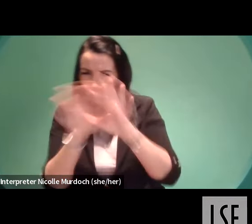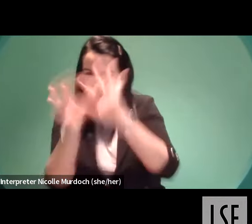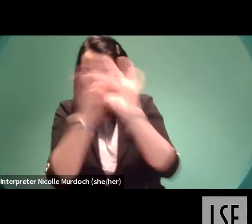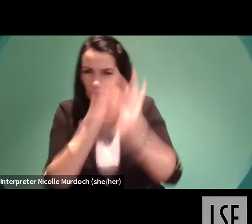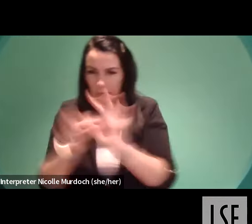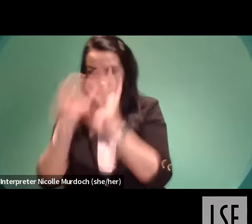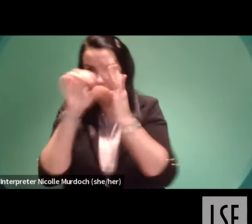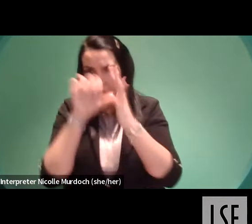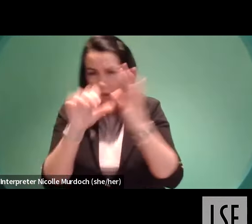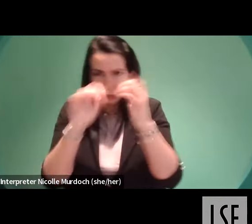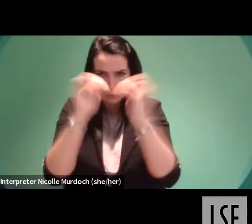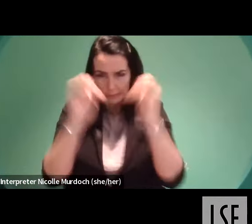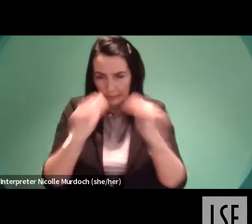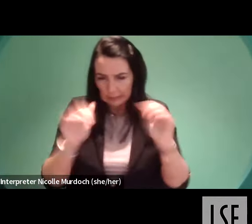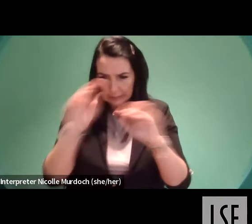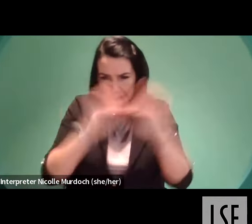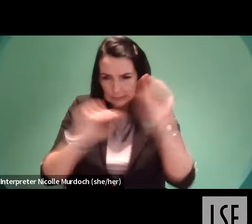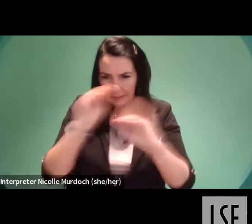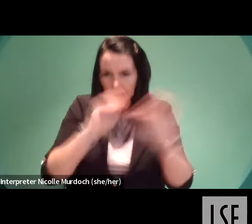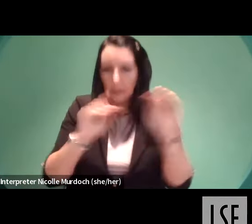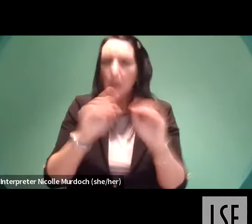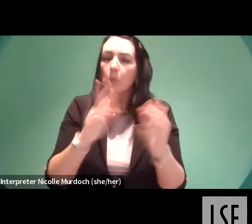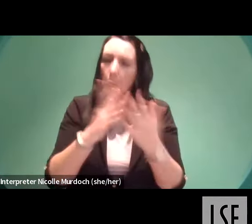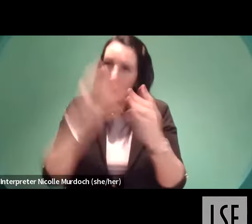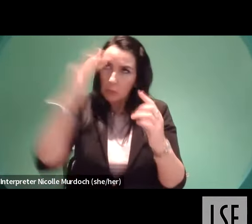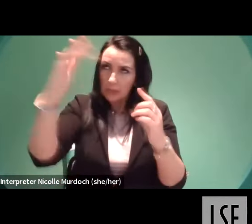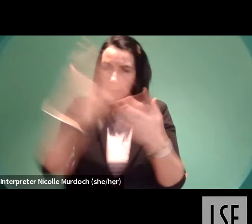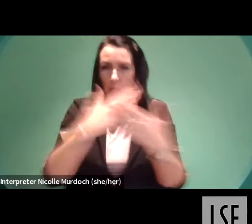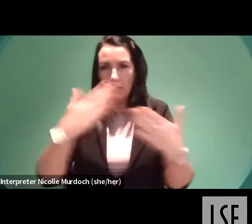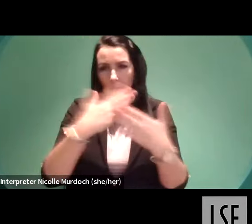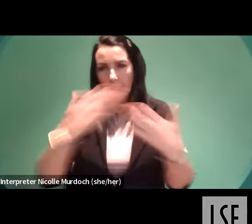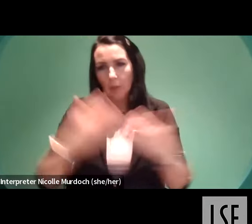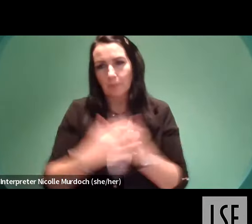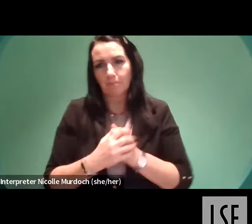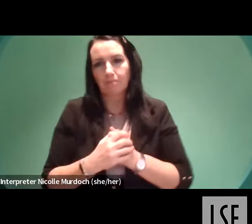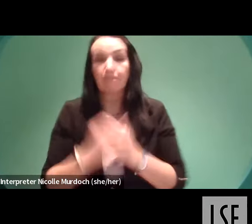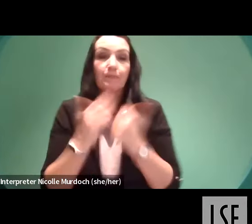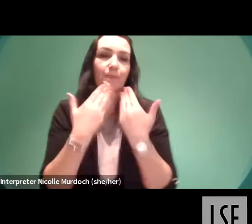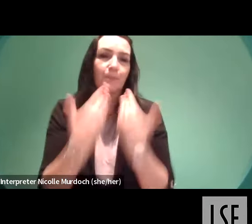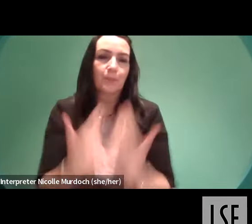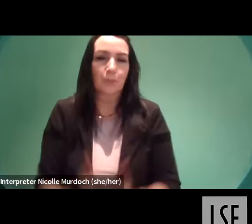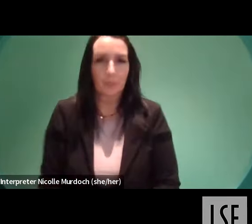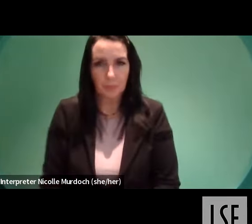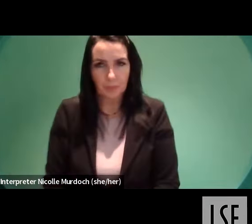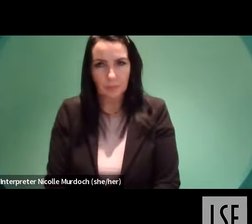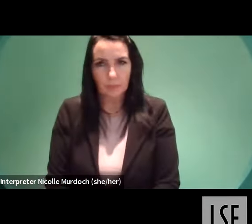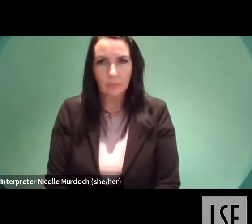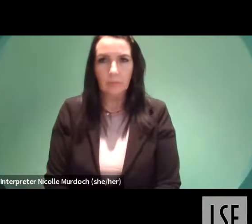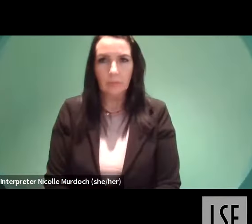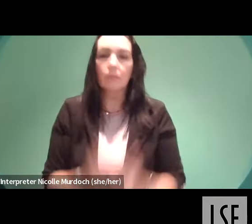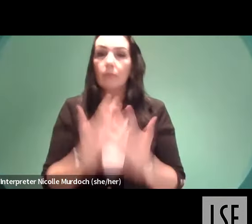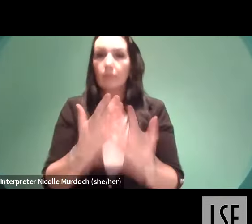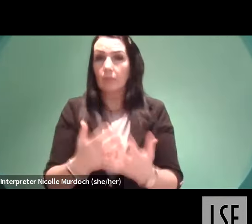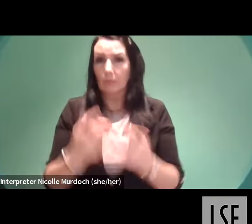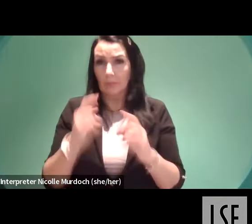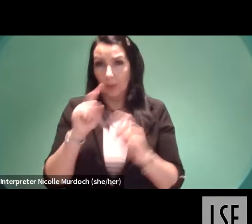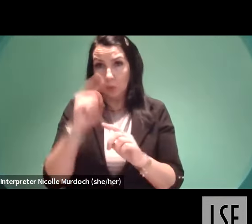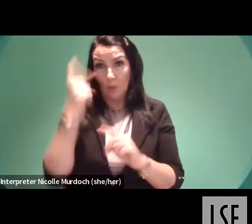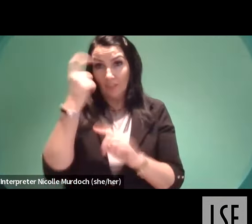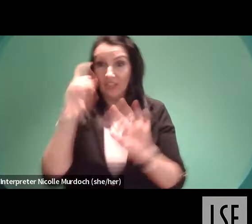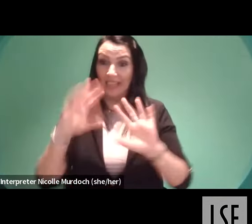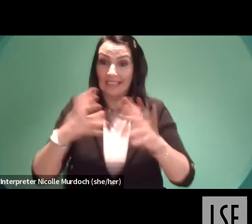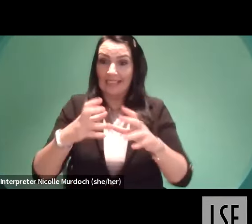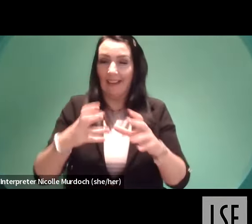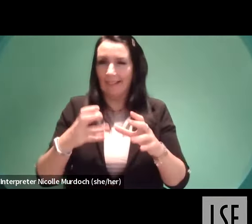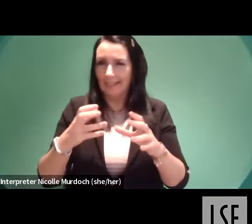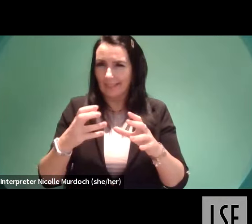hard. But I think the principle is clear. Okay, very good. Miatta, your think tank exists to deal with the sort